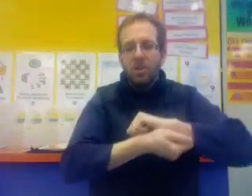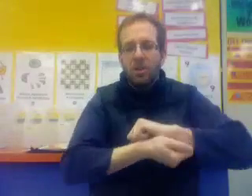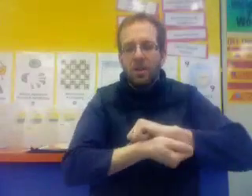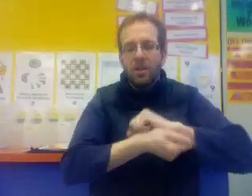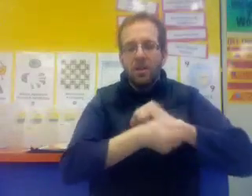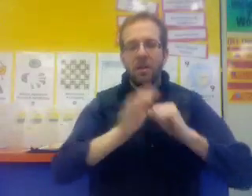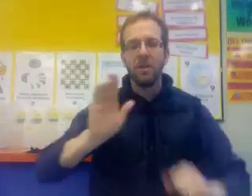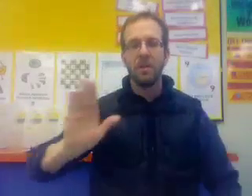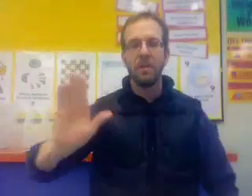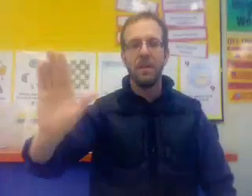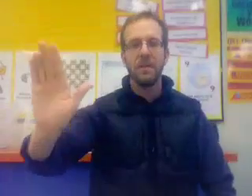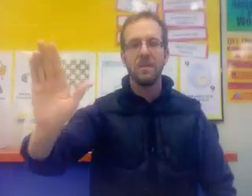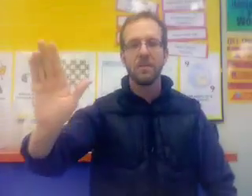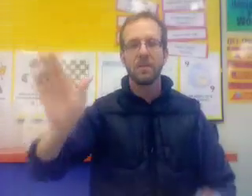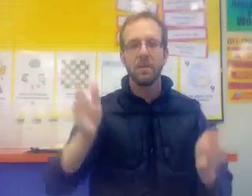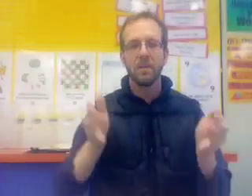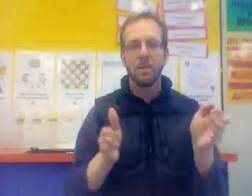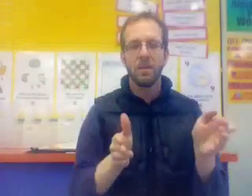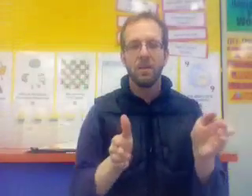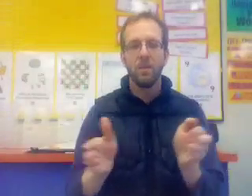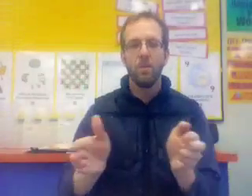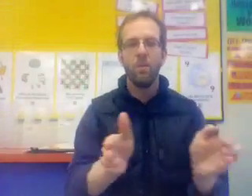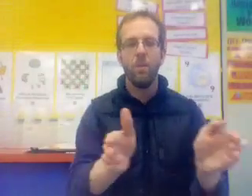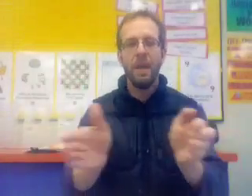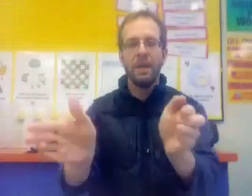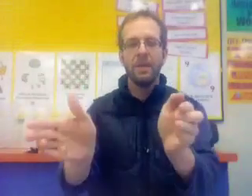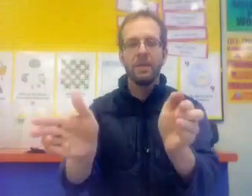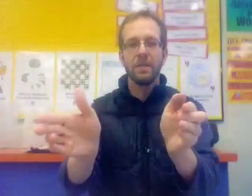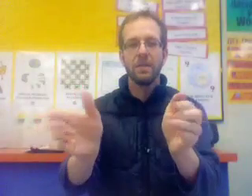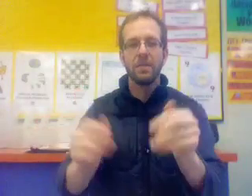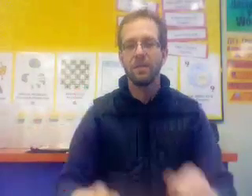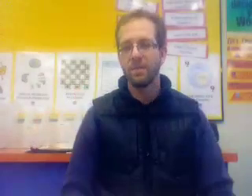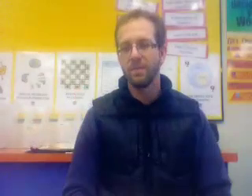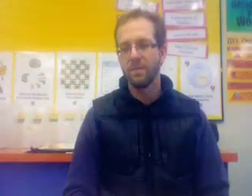change his ways.